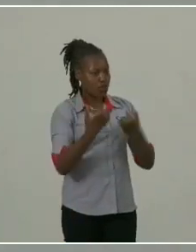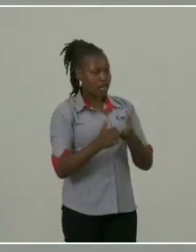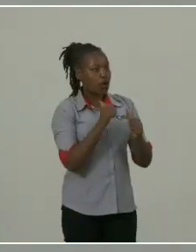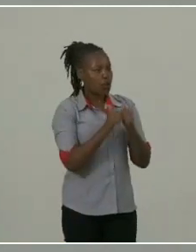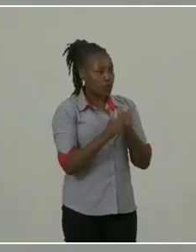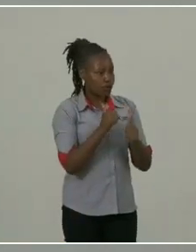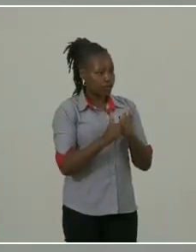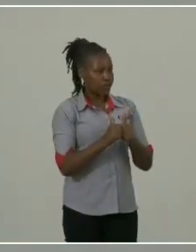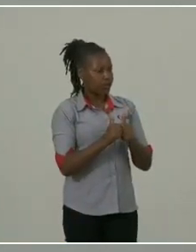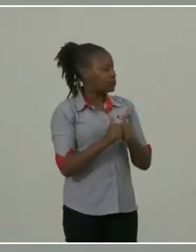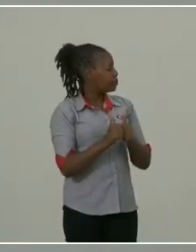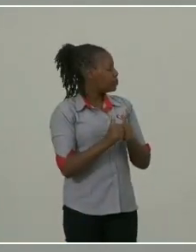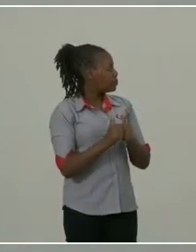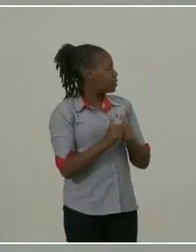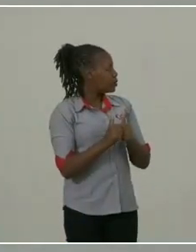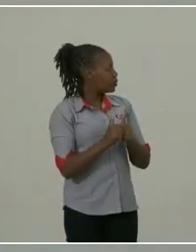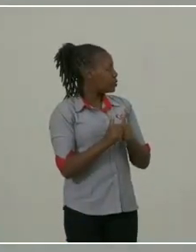include a bill of lading,